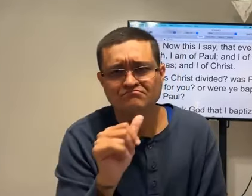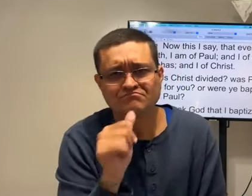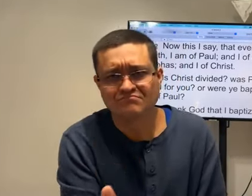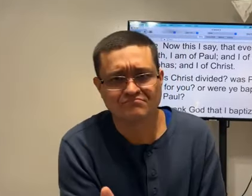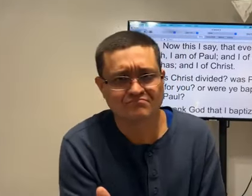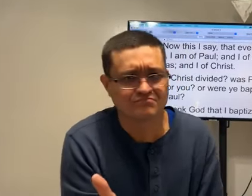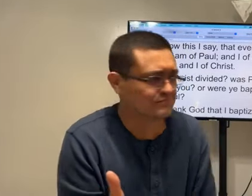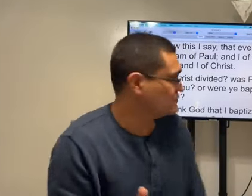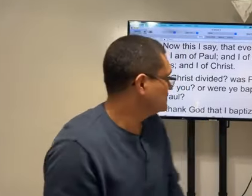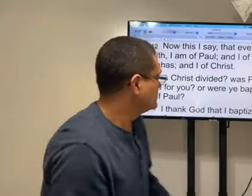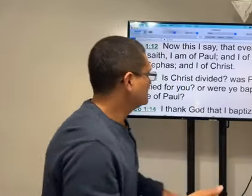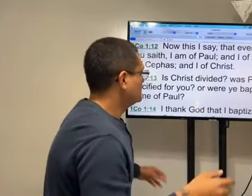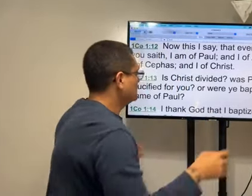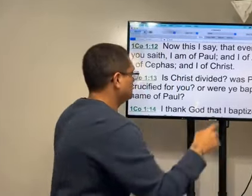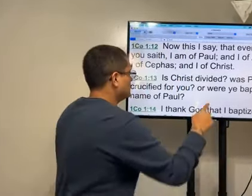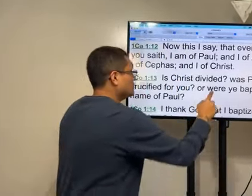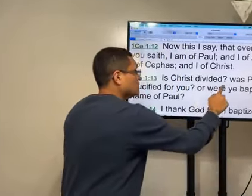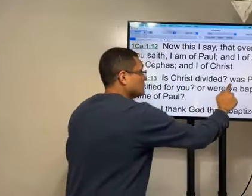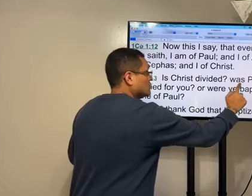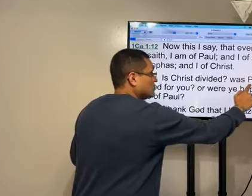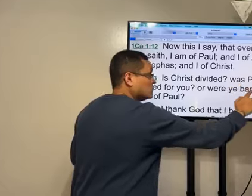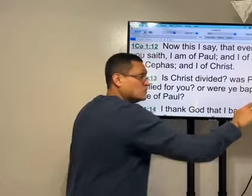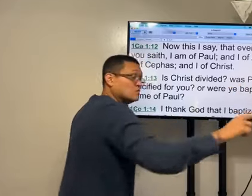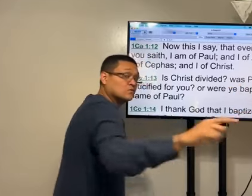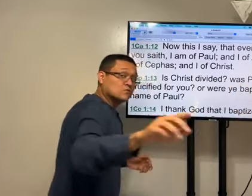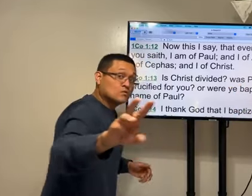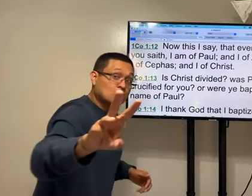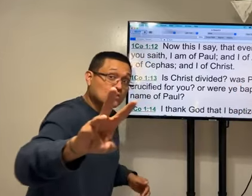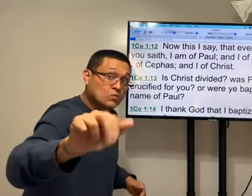He's saying, did Christ cause you to divide? Is that what his will is?